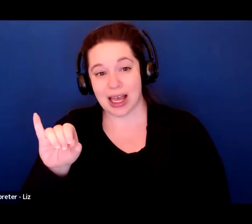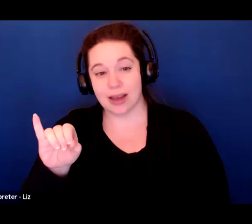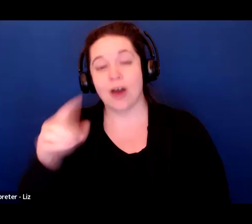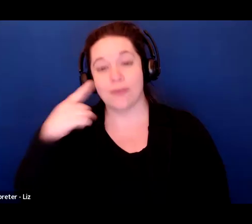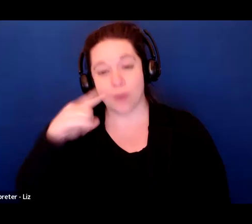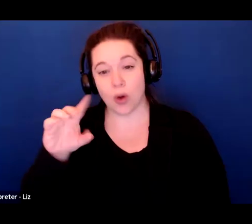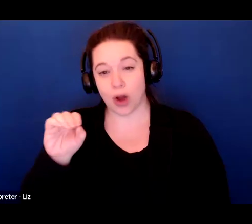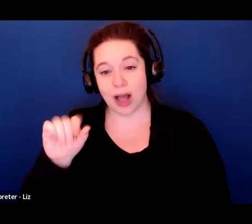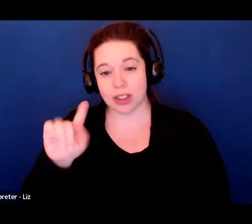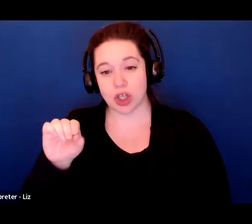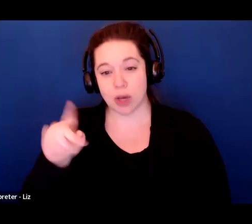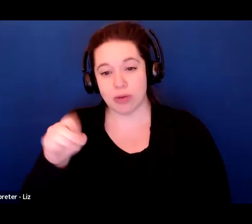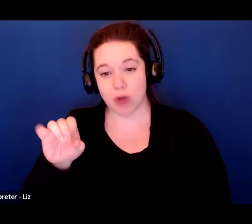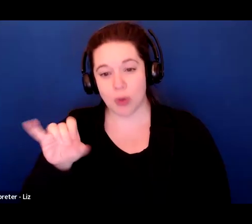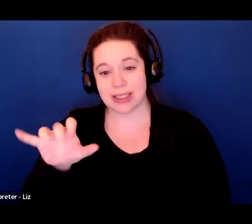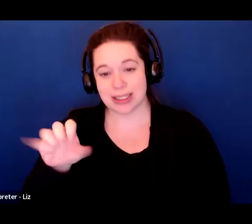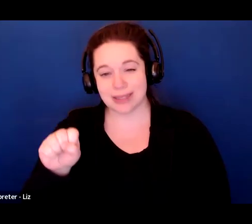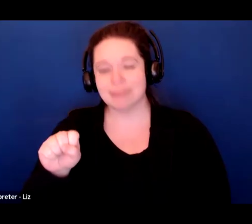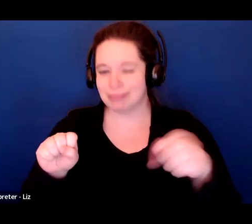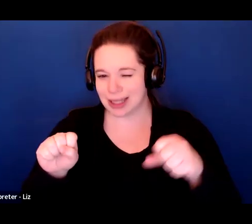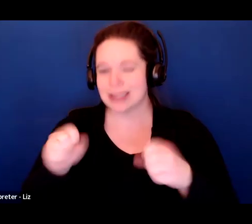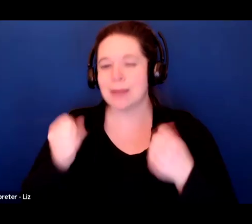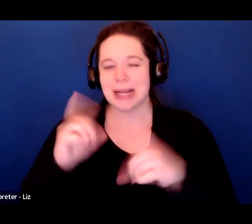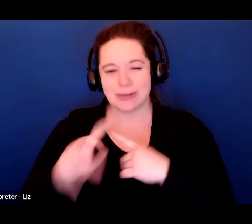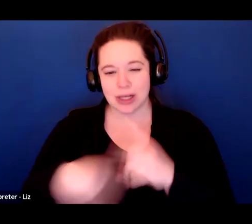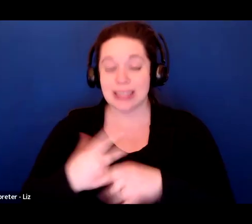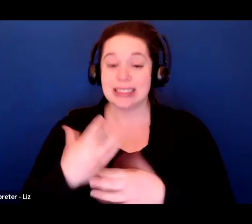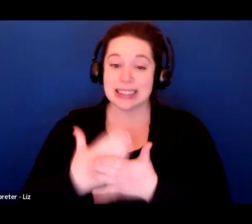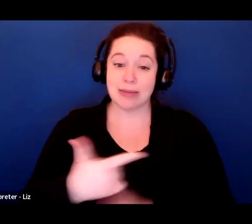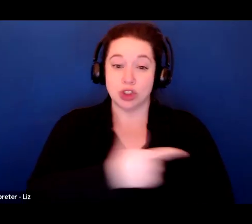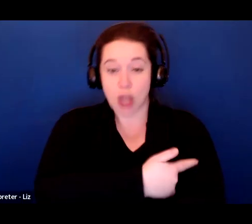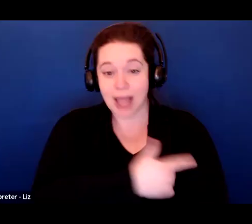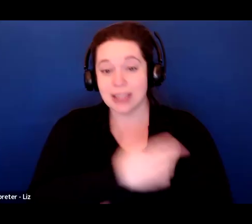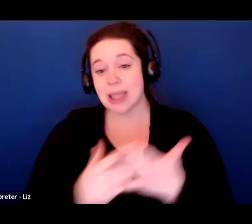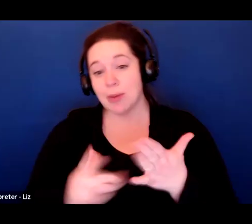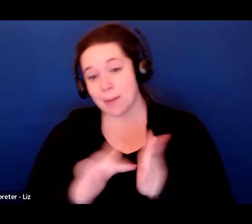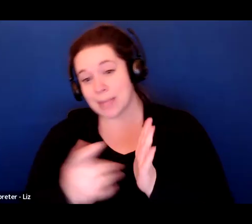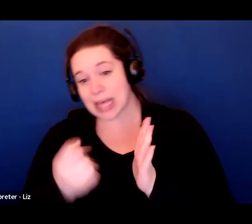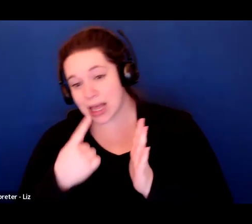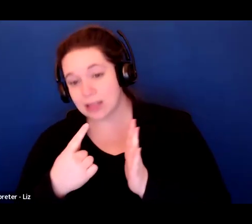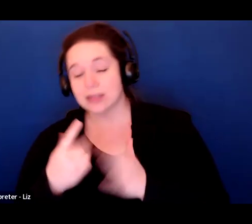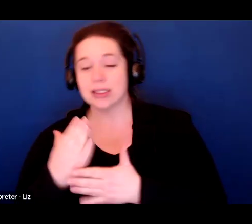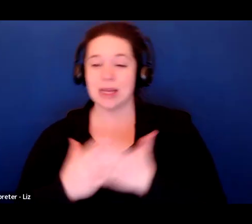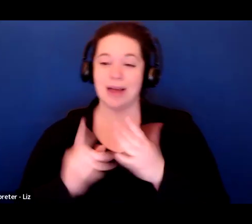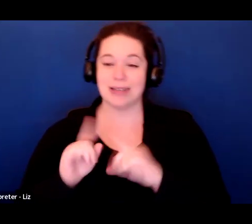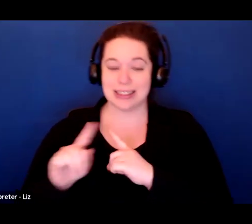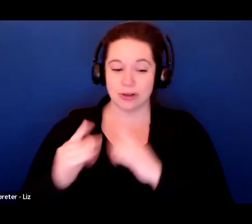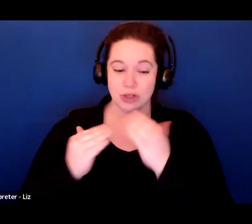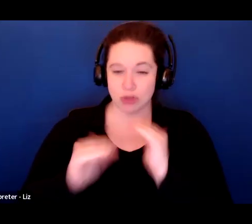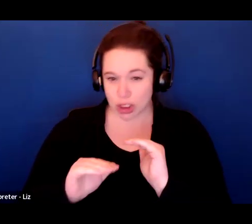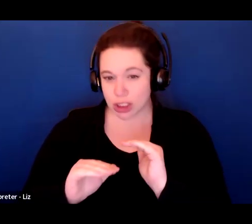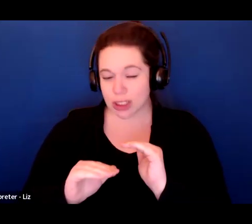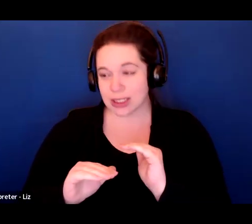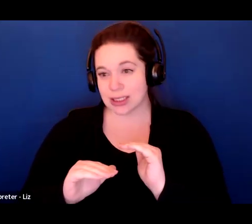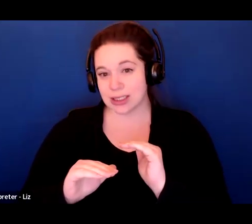of different kinds. So, some are shots, some are pills. Some have different restrictions that you